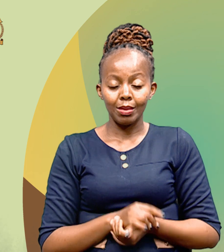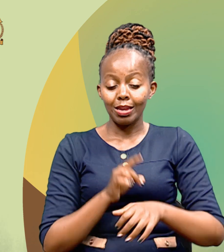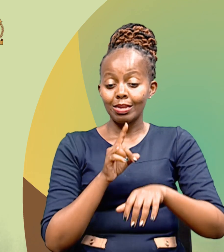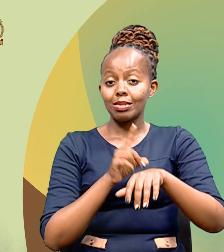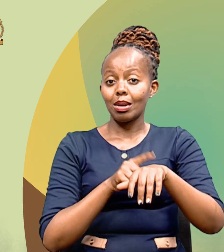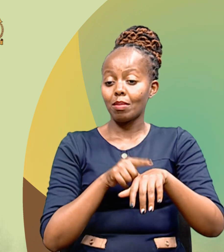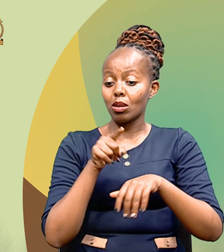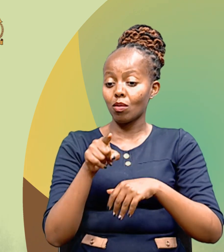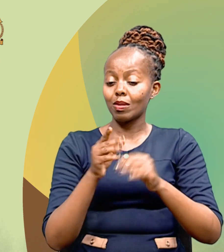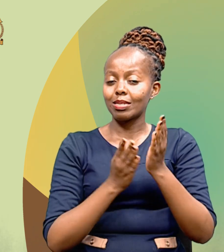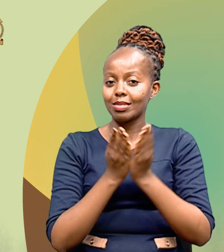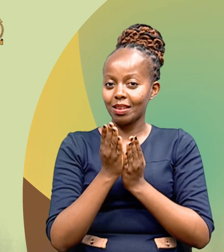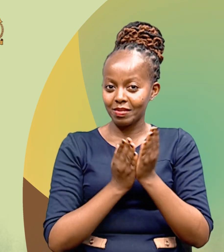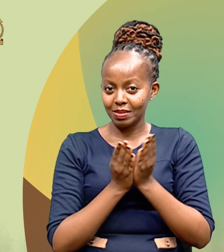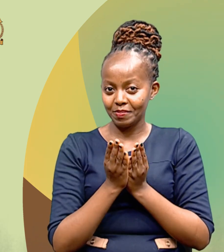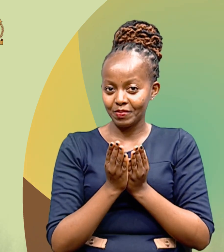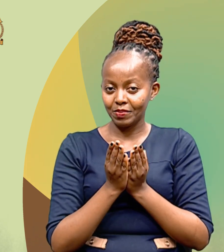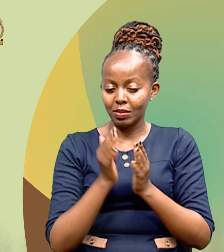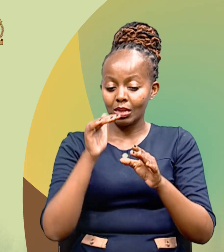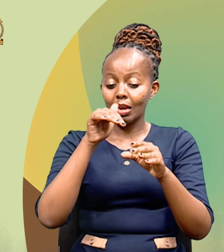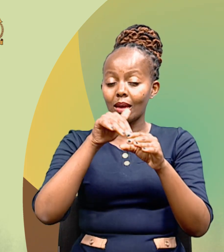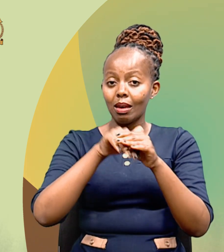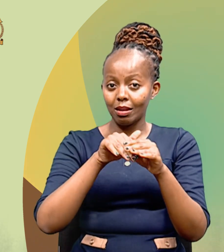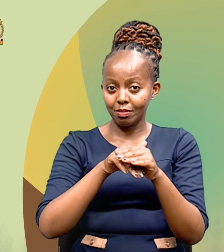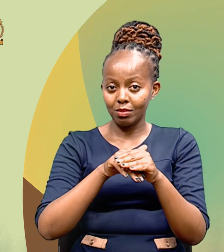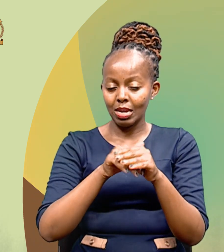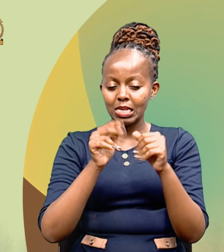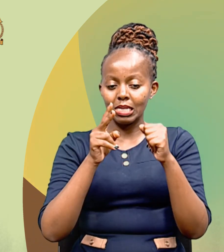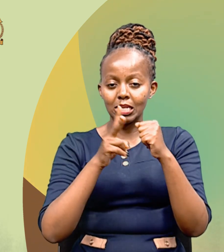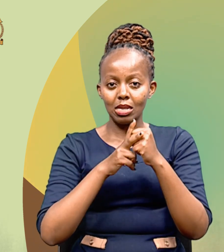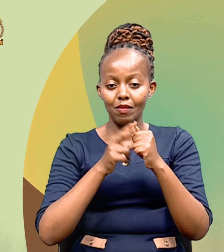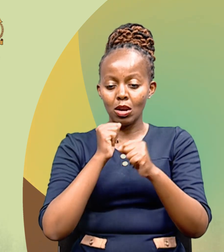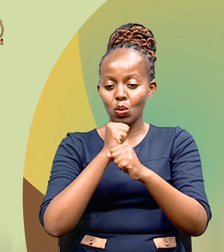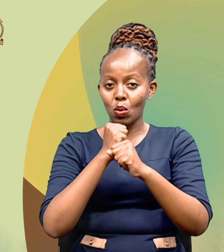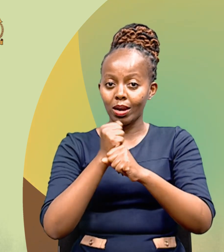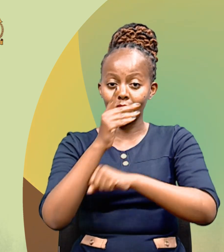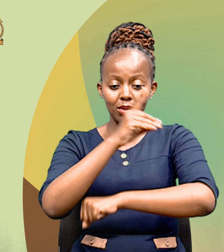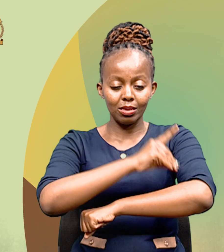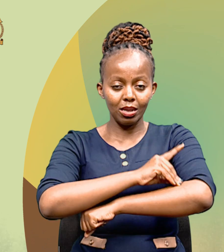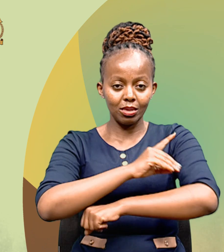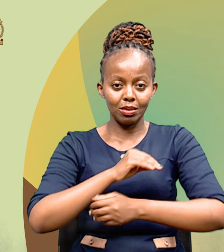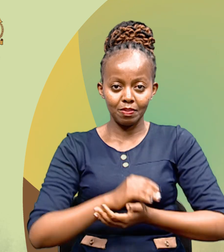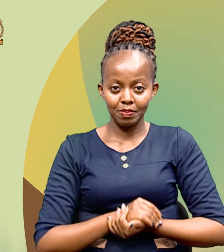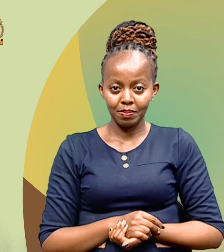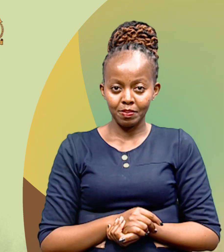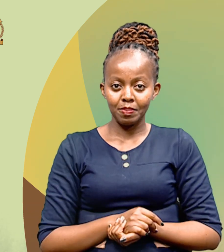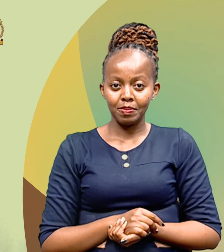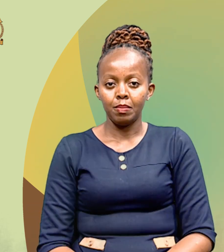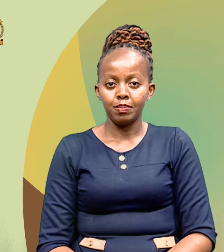Timeline of service is within 7 working days.